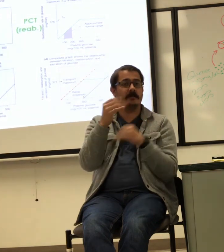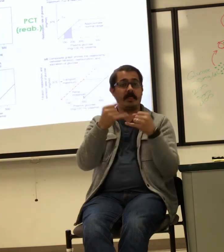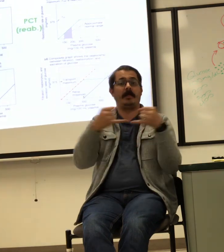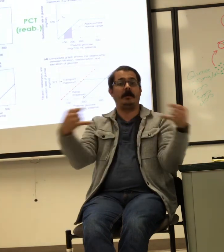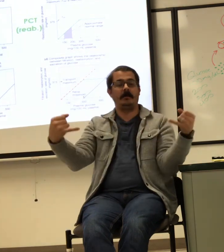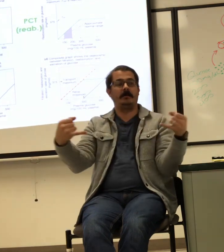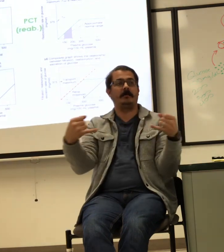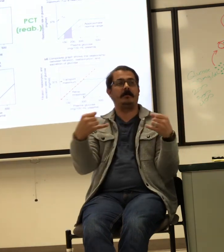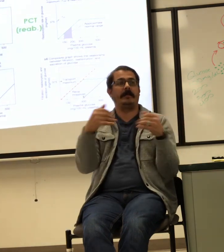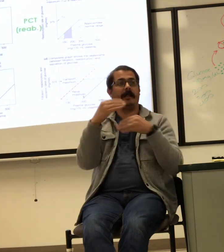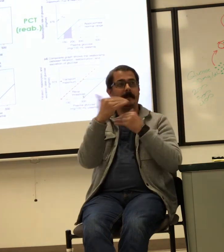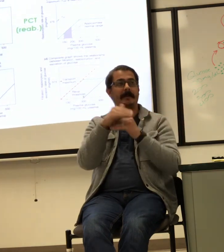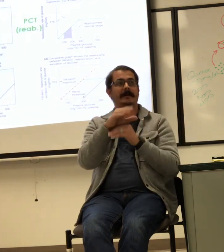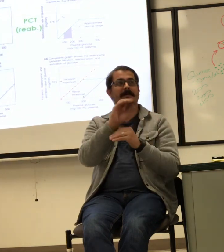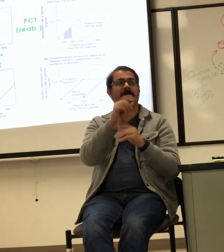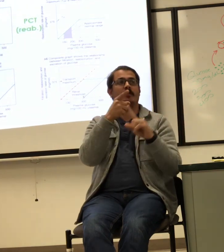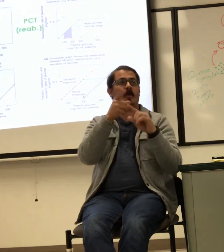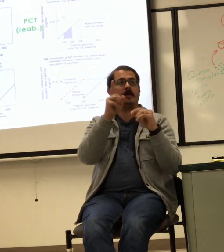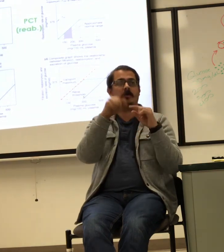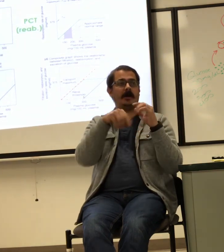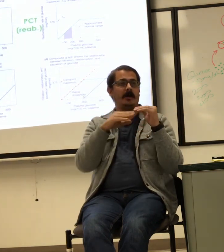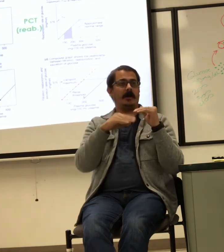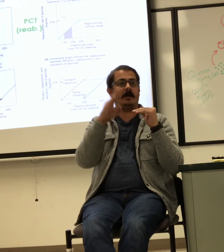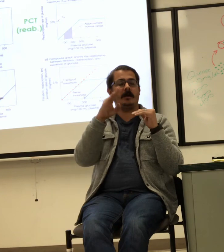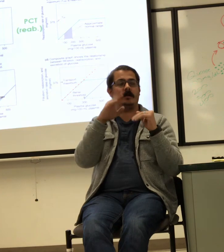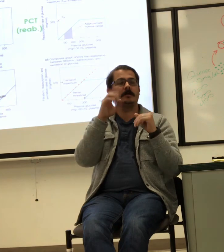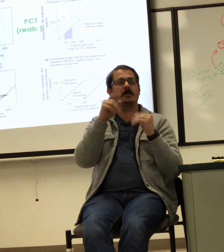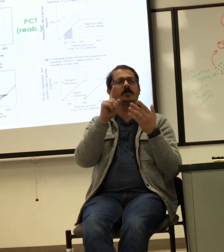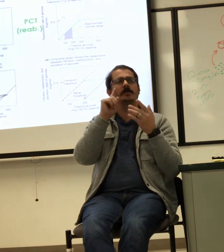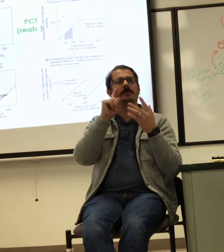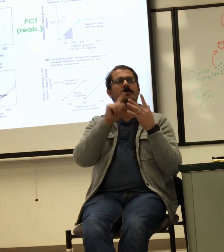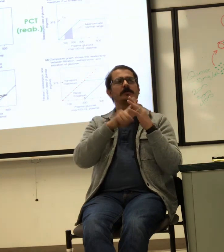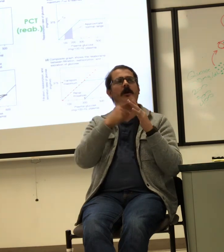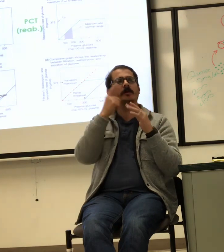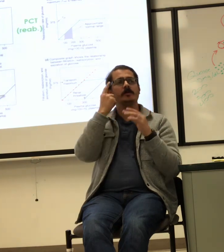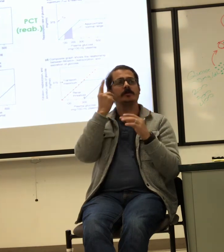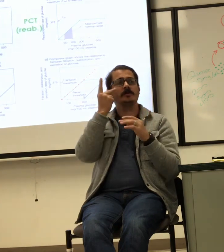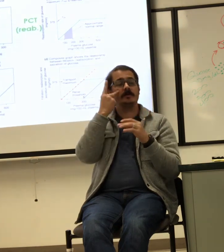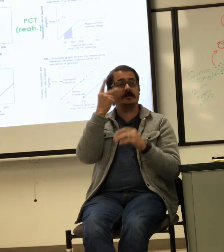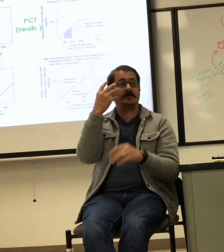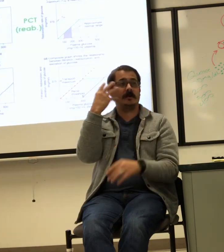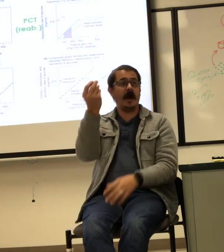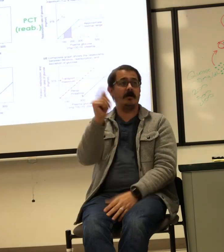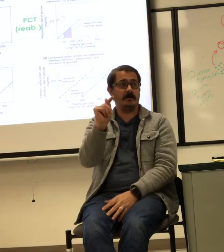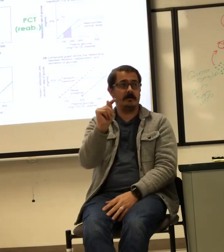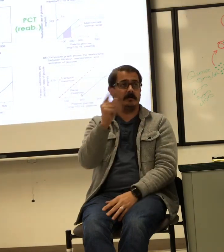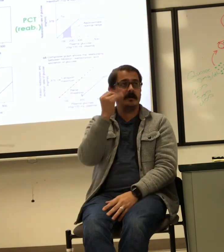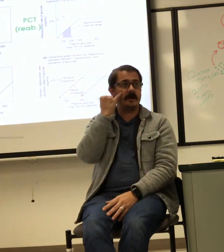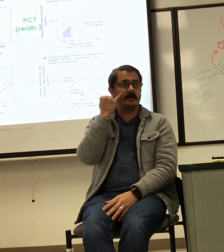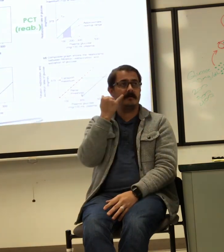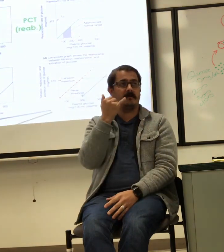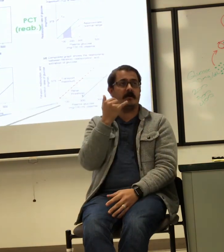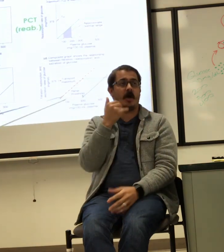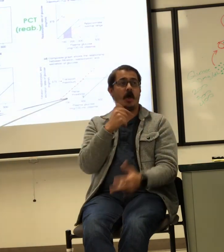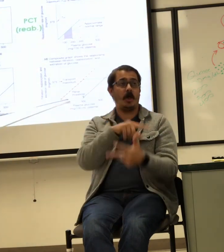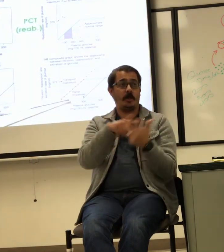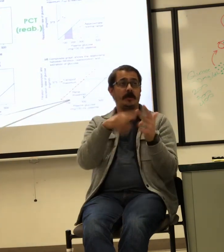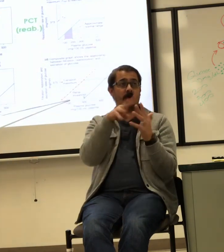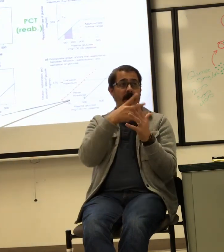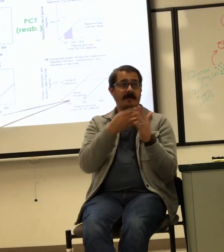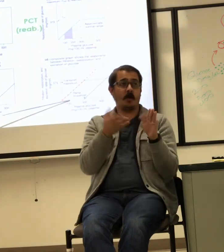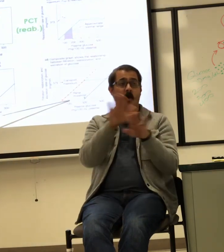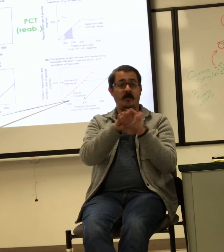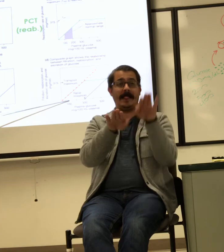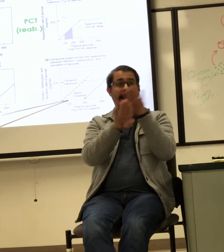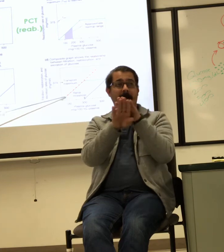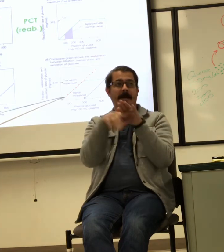That's the 0 point at which you start to see excretion. So when you overlay all 3 graphs, you